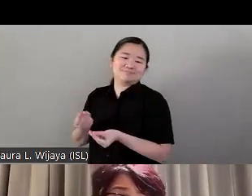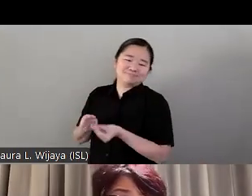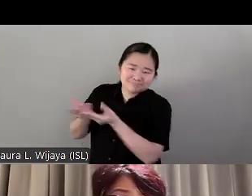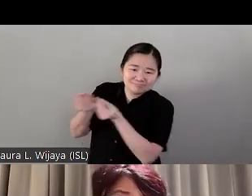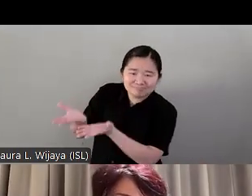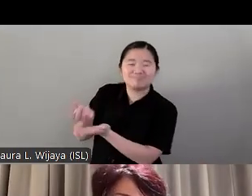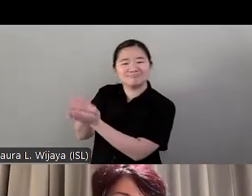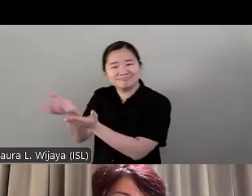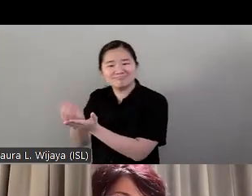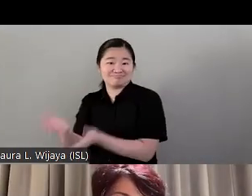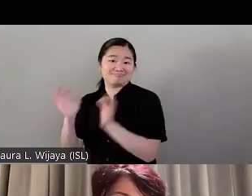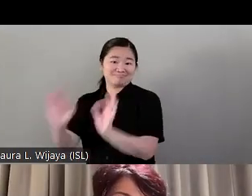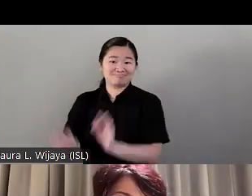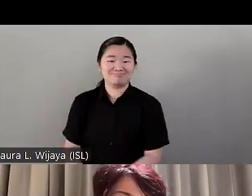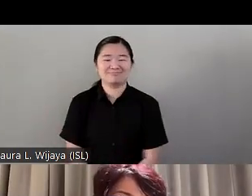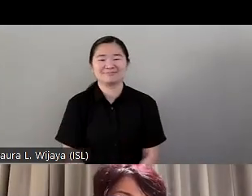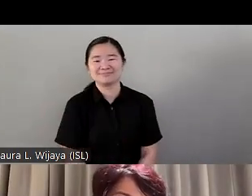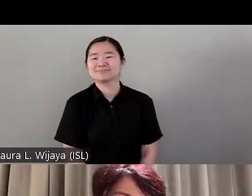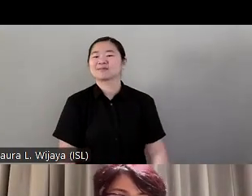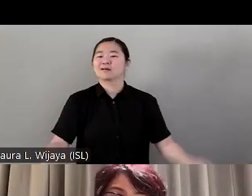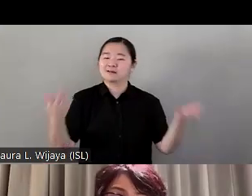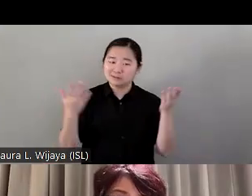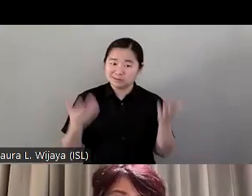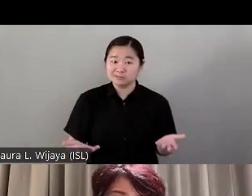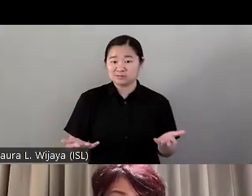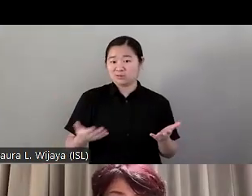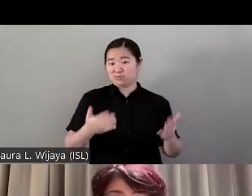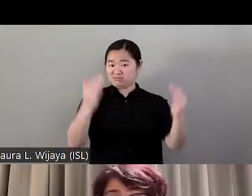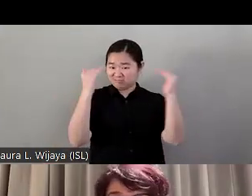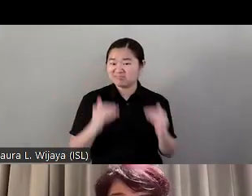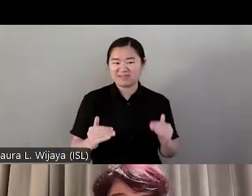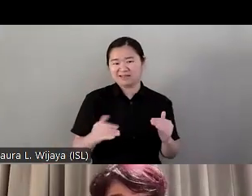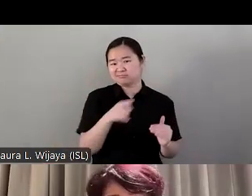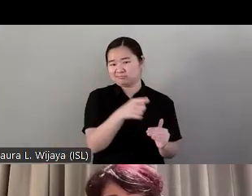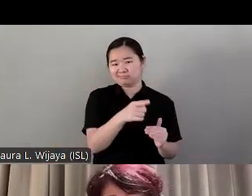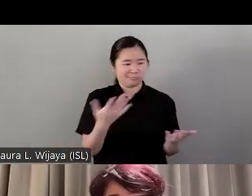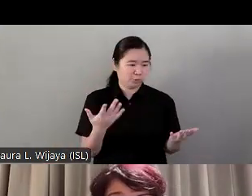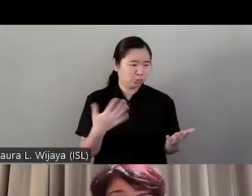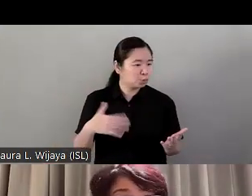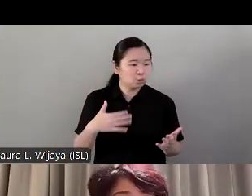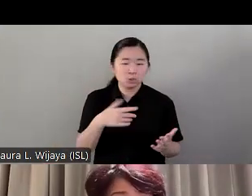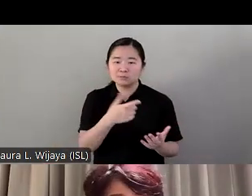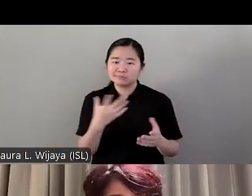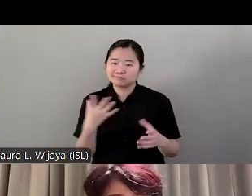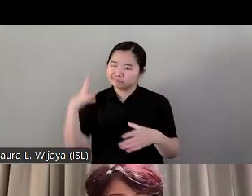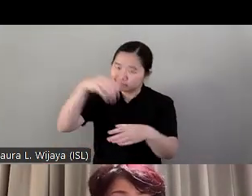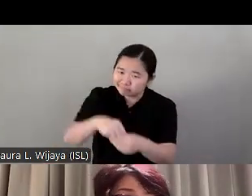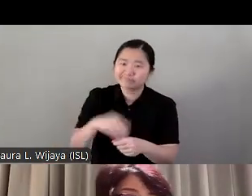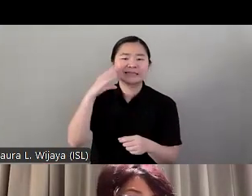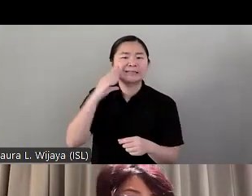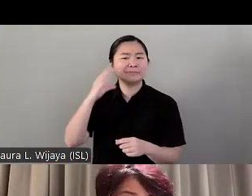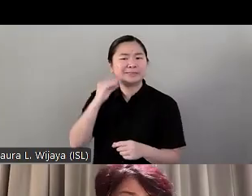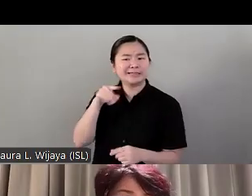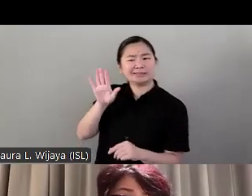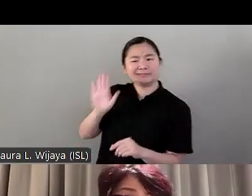is a huge impact of stereotypes, of stigma, and discrimination. And all of these actually amplify the risks